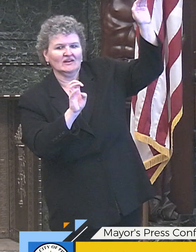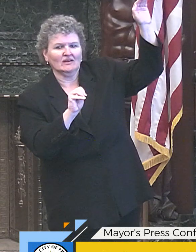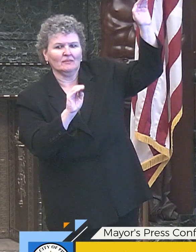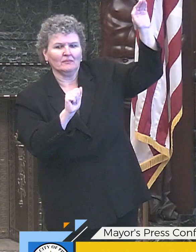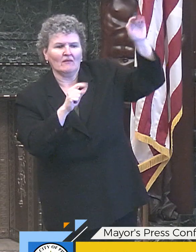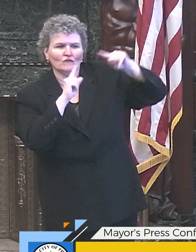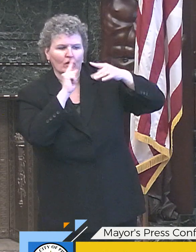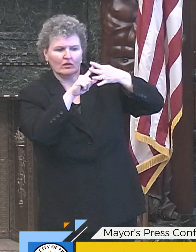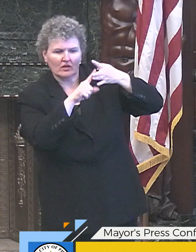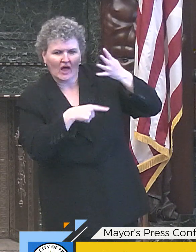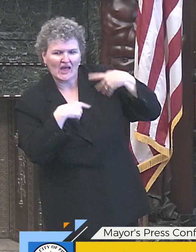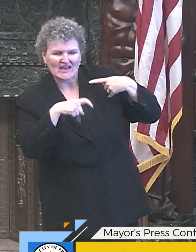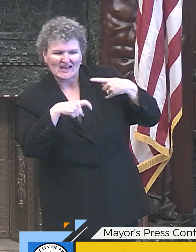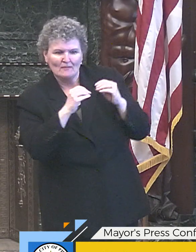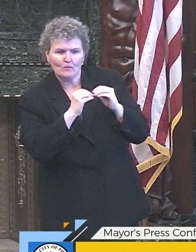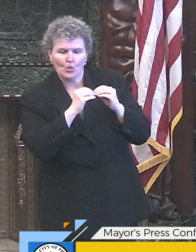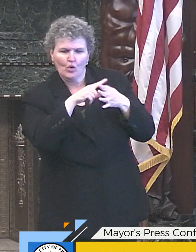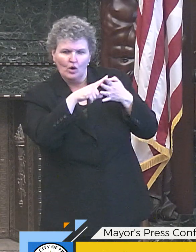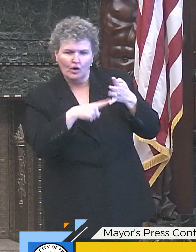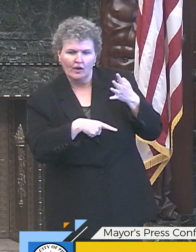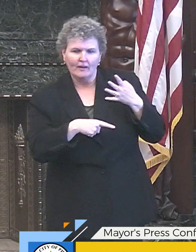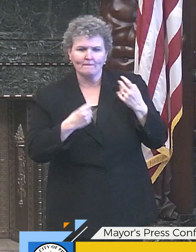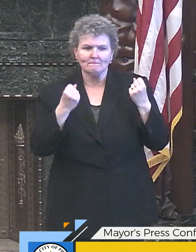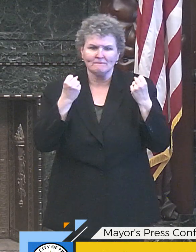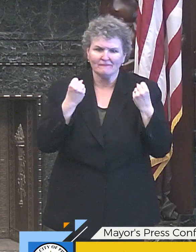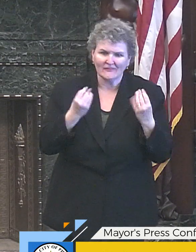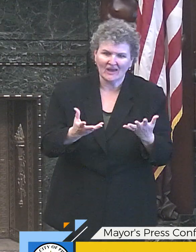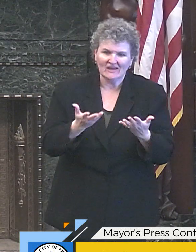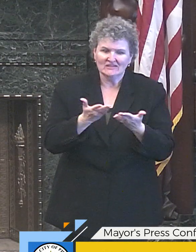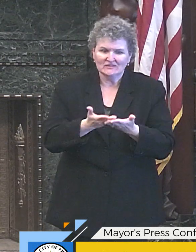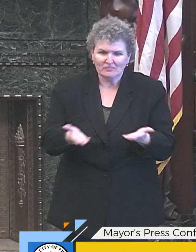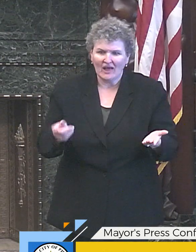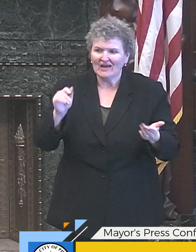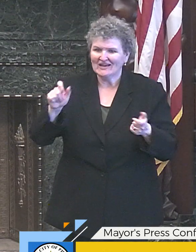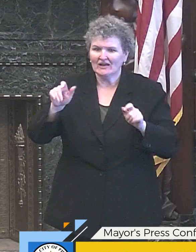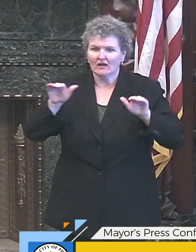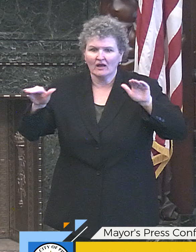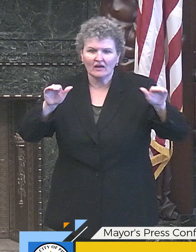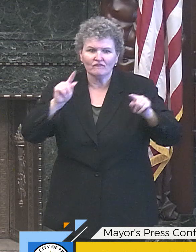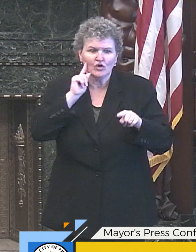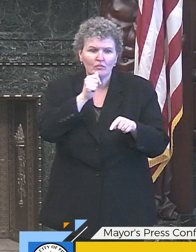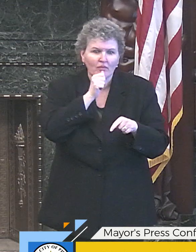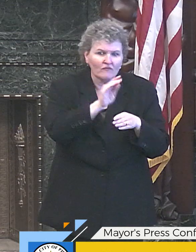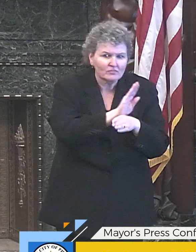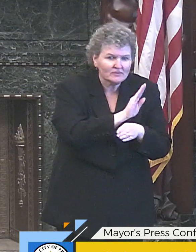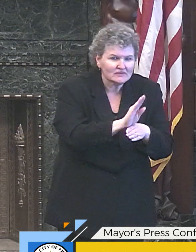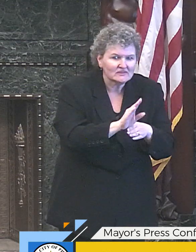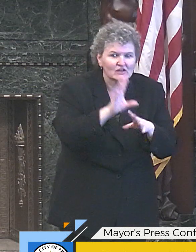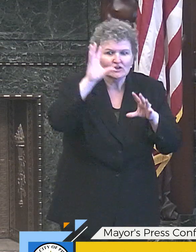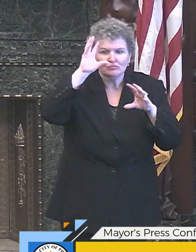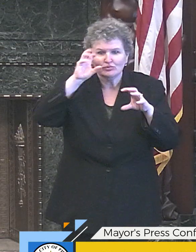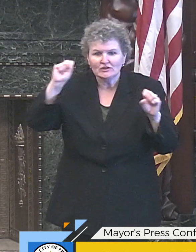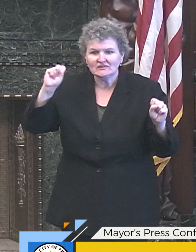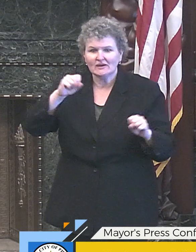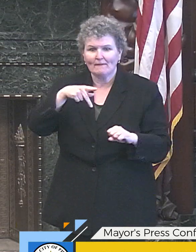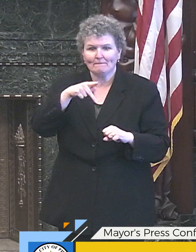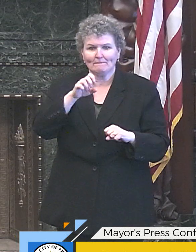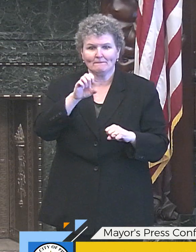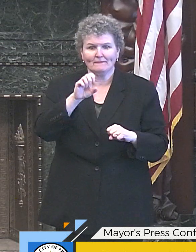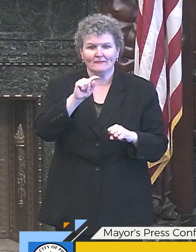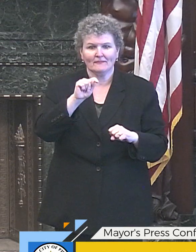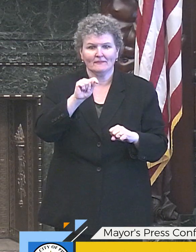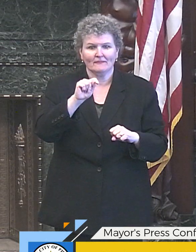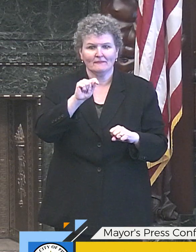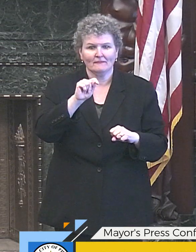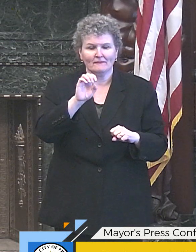and we're sourcing a number of those supplies on our own. And I think the president and Pete Gaynor, the director of FEMA, have been very clear